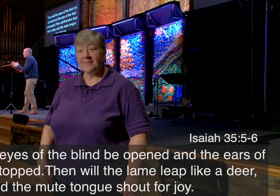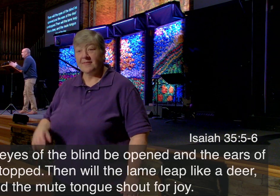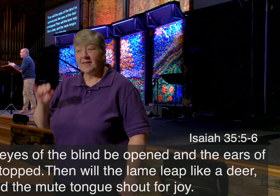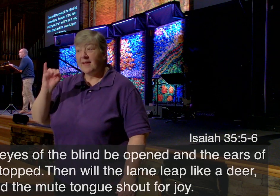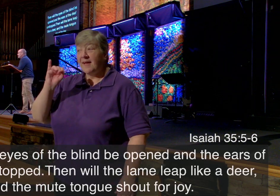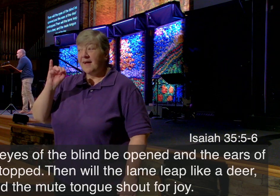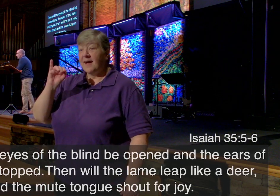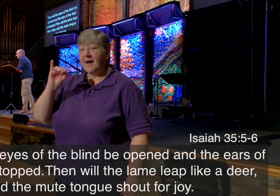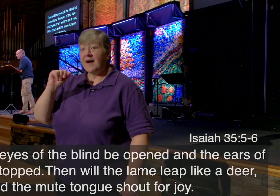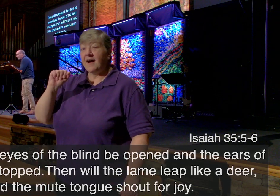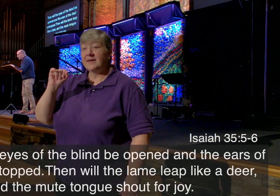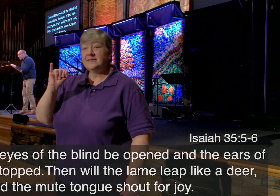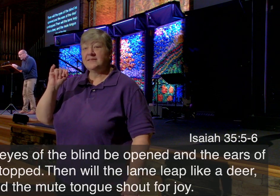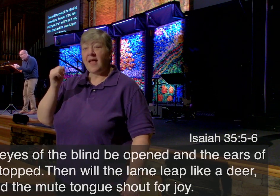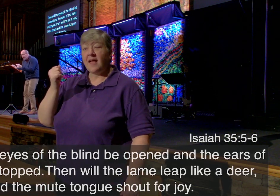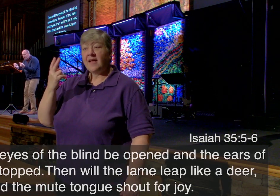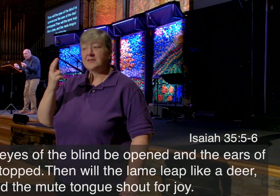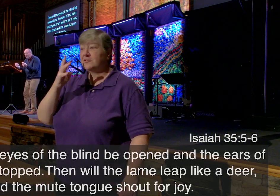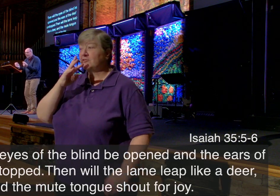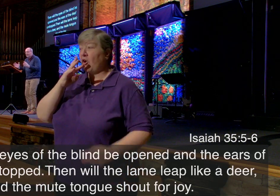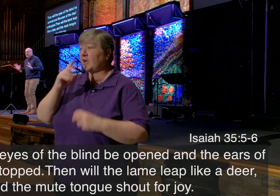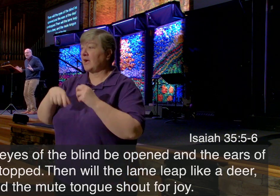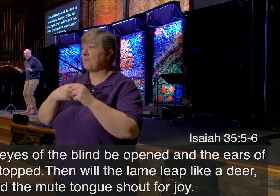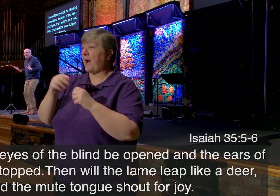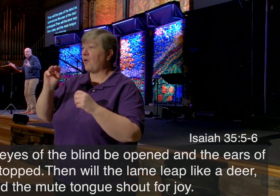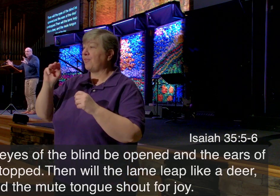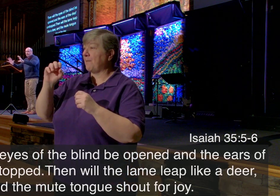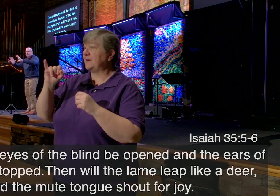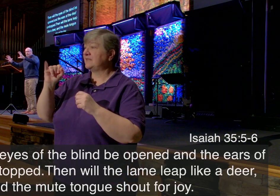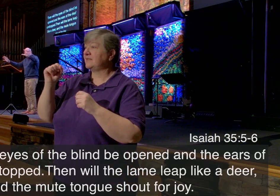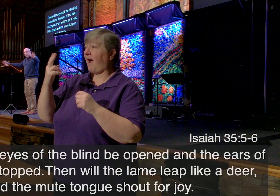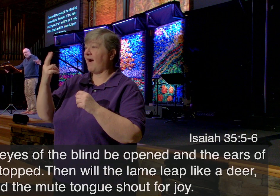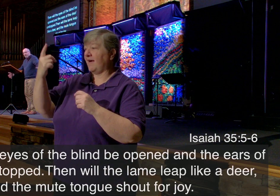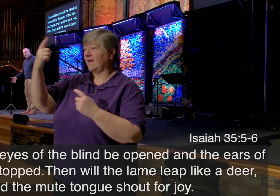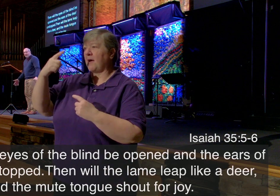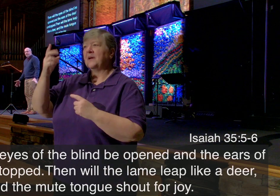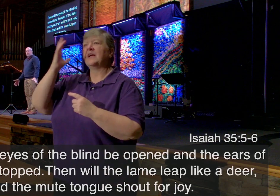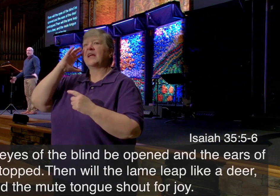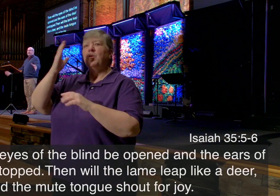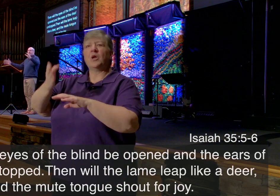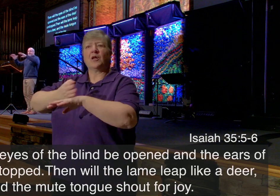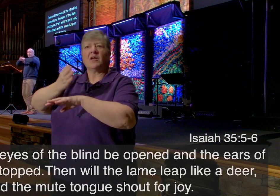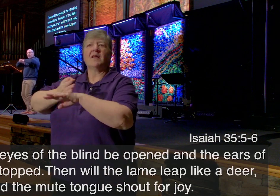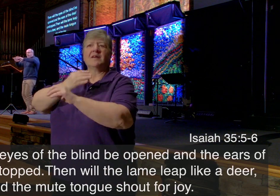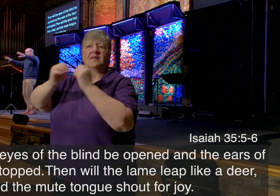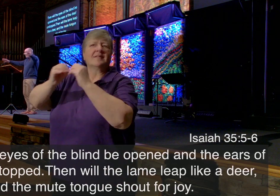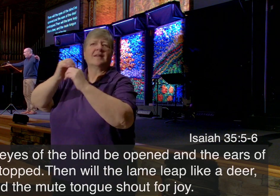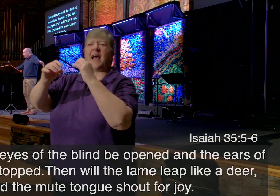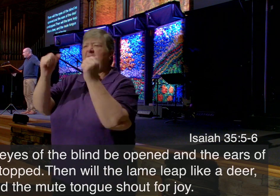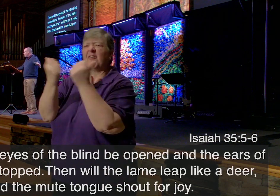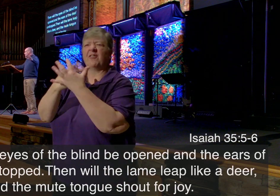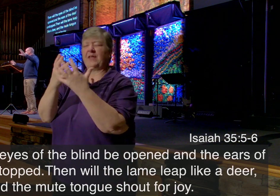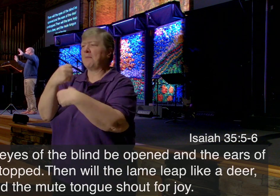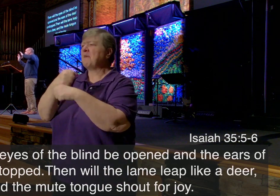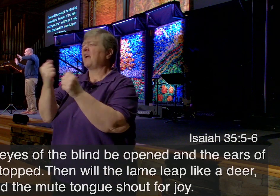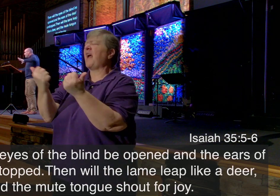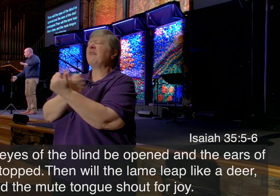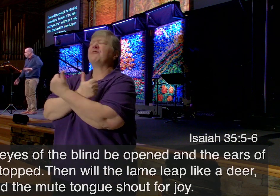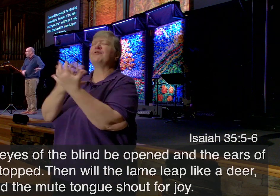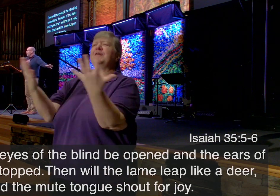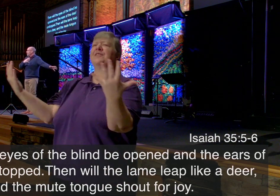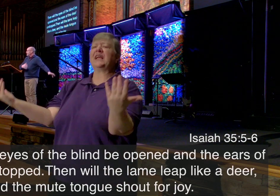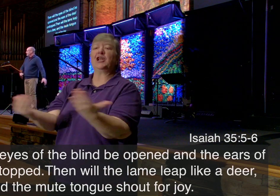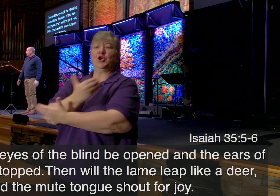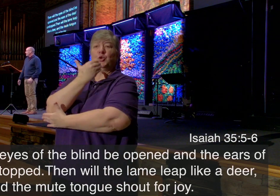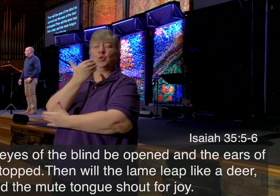joy. Isaiah the prophet there, he's talking about when the Messiah would come, he is going to restore and change everything. He's going to make all